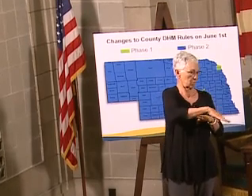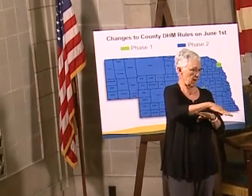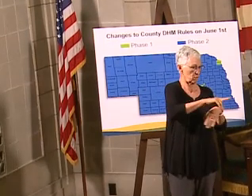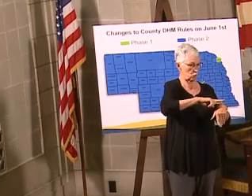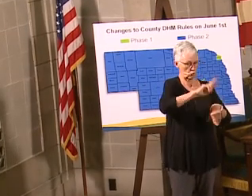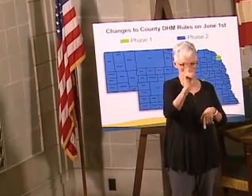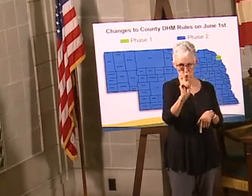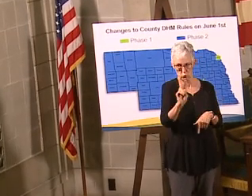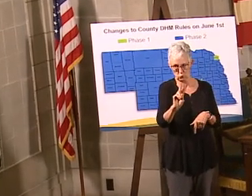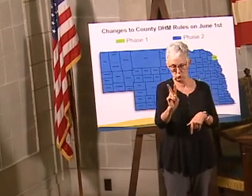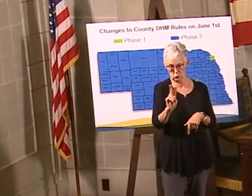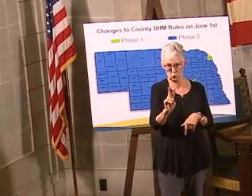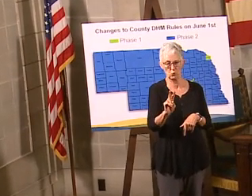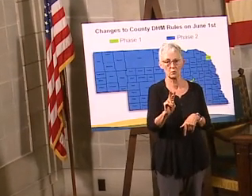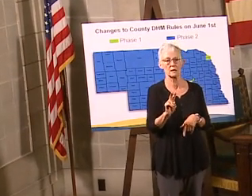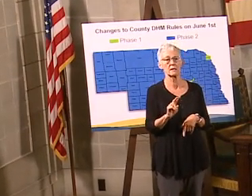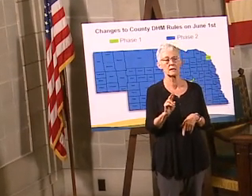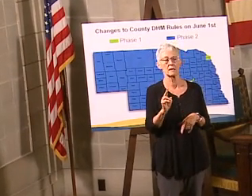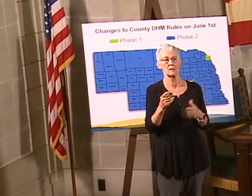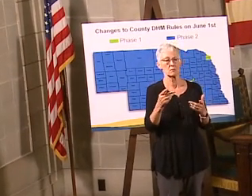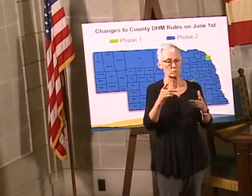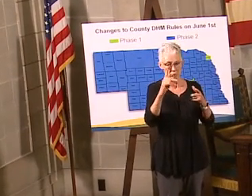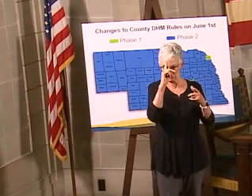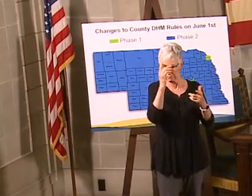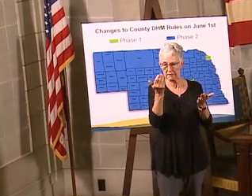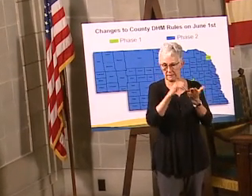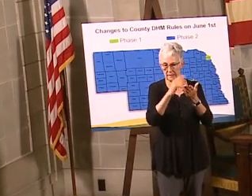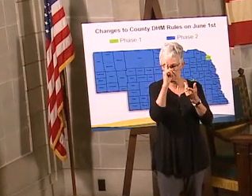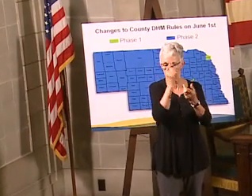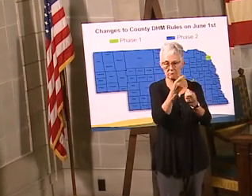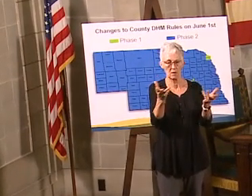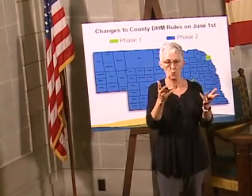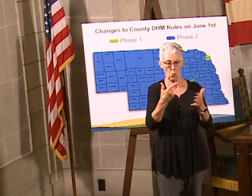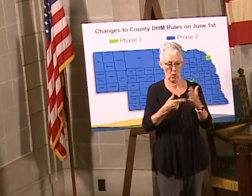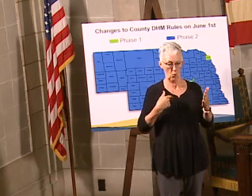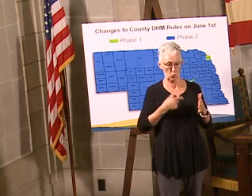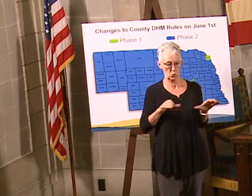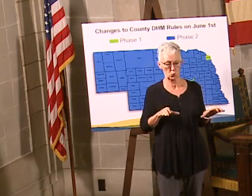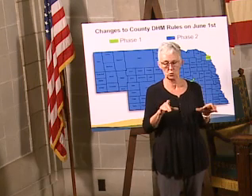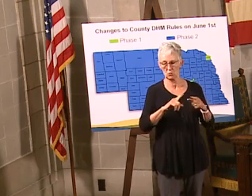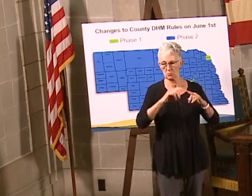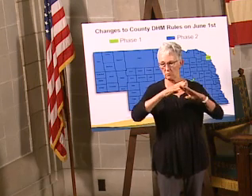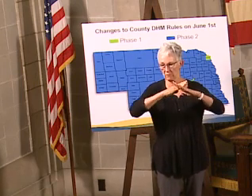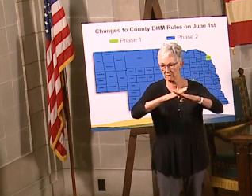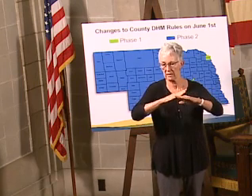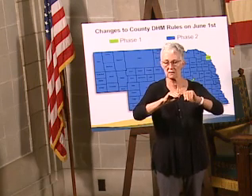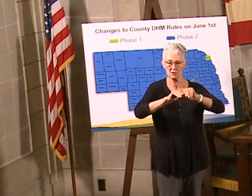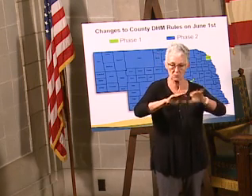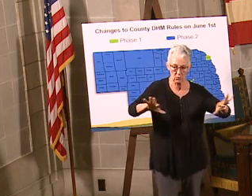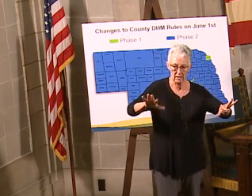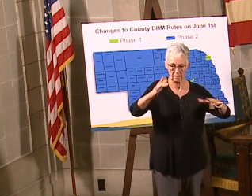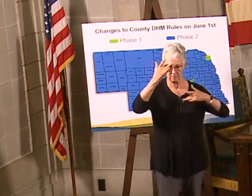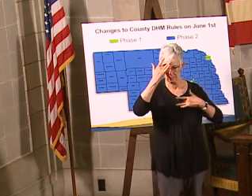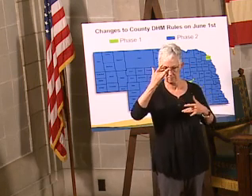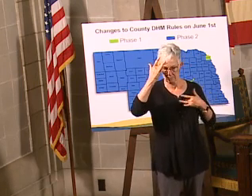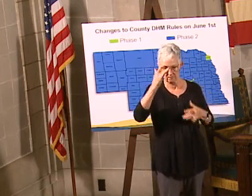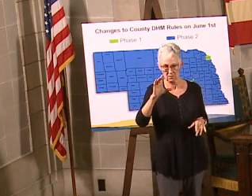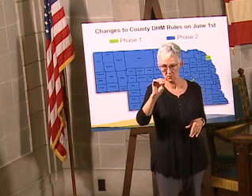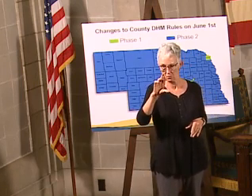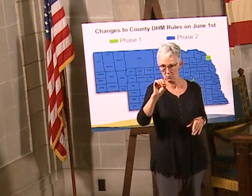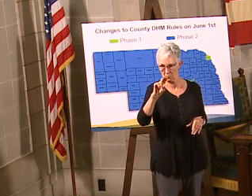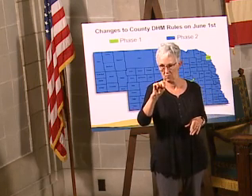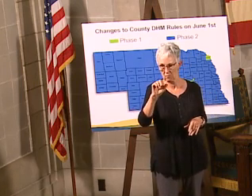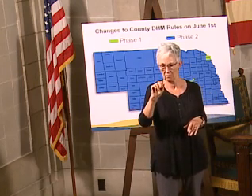p.m. Central Time to be able to talk about what the state is doing to slow the spread of coronavirus. I want to thank all the Nebraskans who have been working very, very